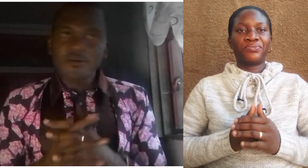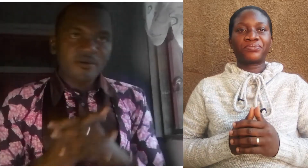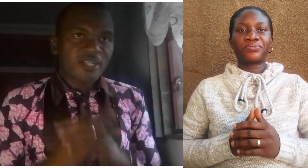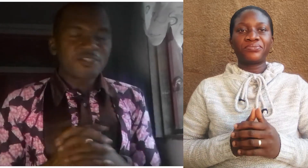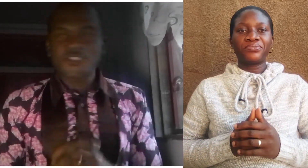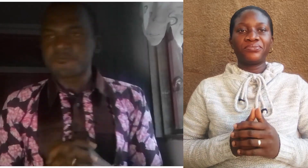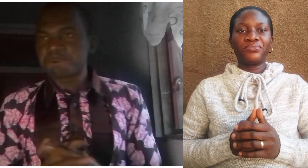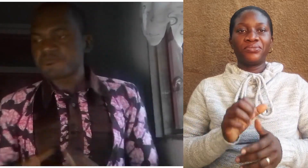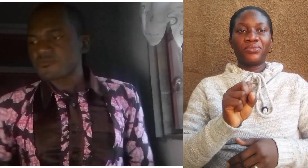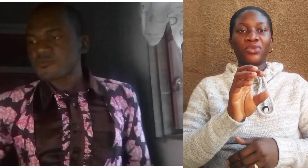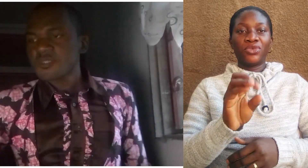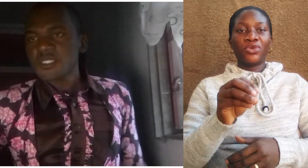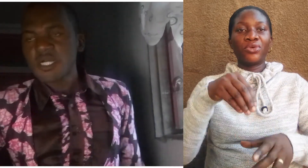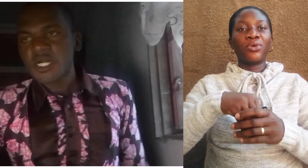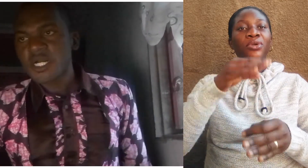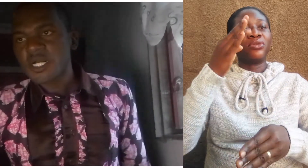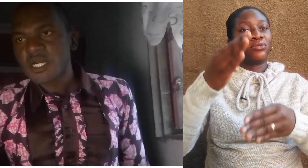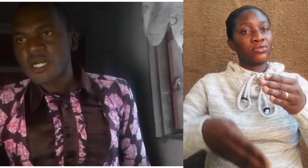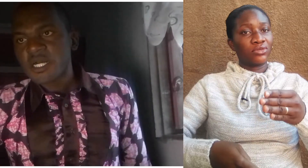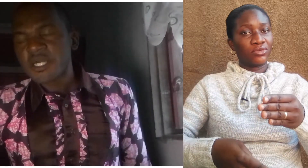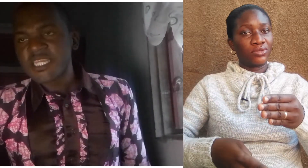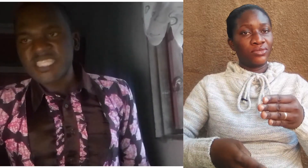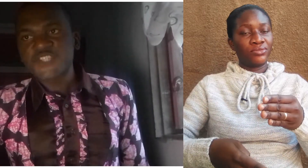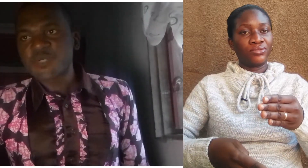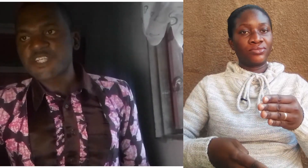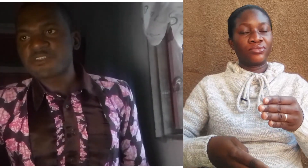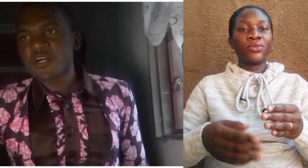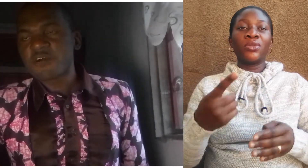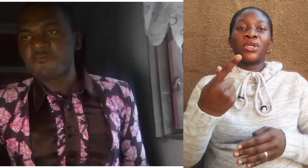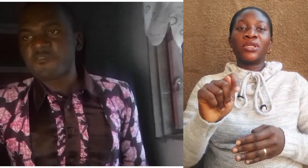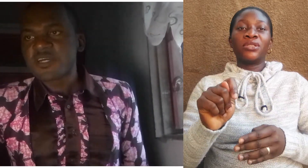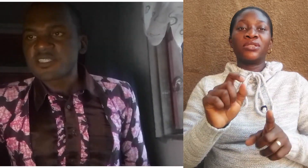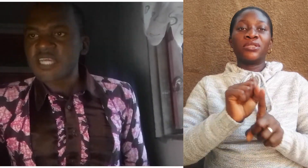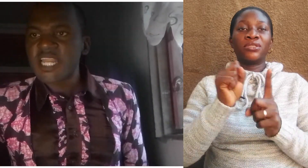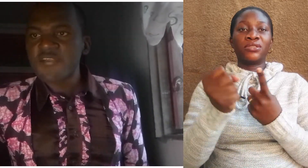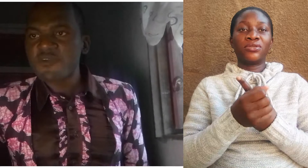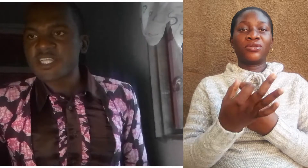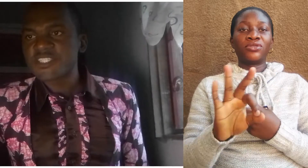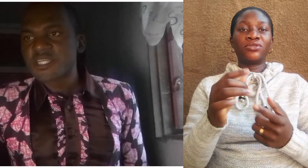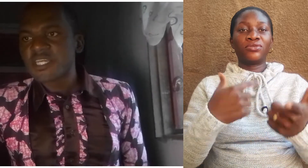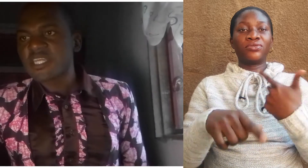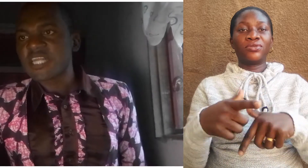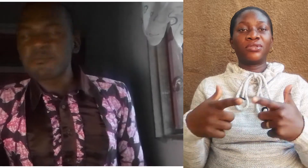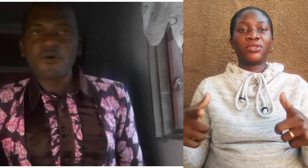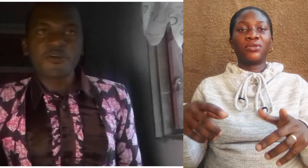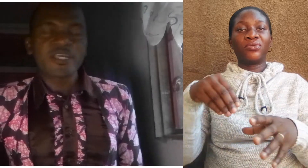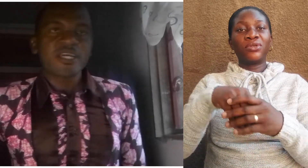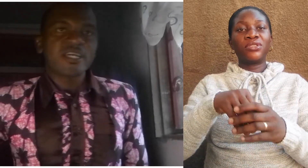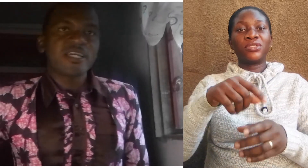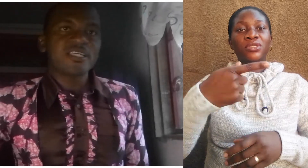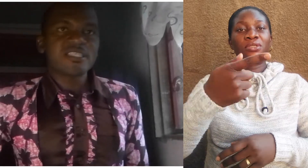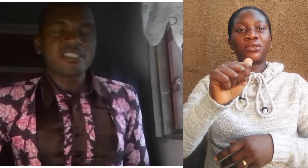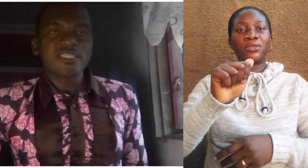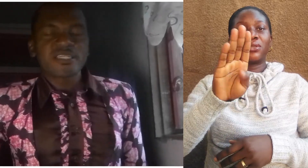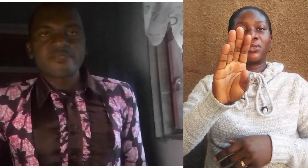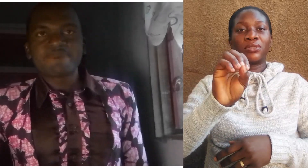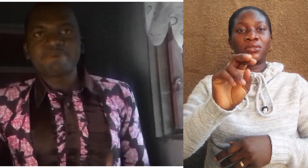So in conclusion, the situation of sign language in Gabon